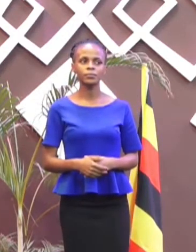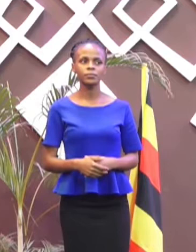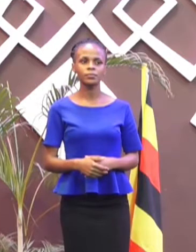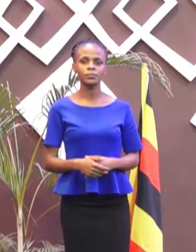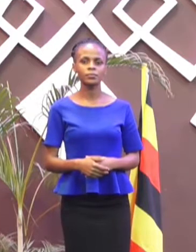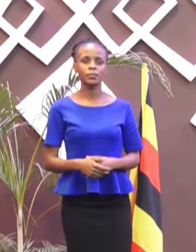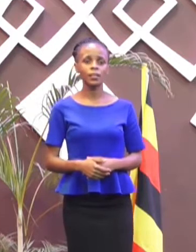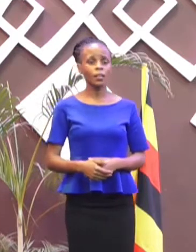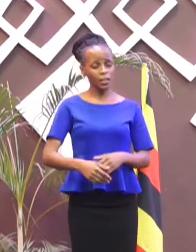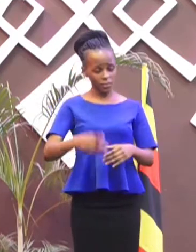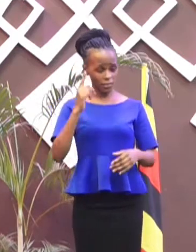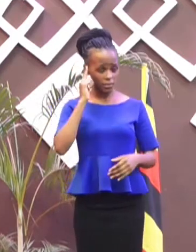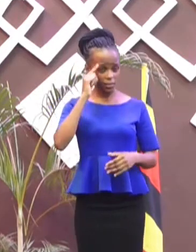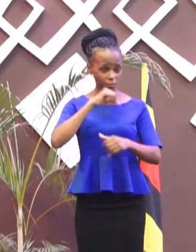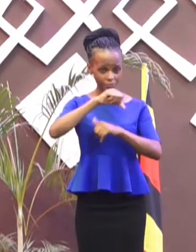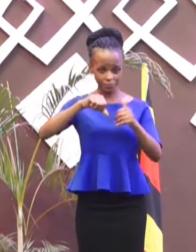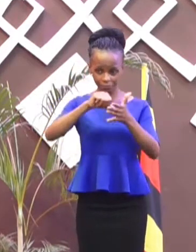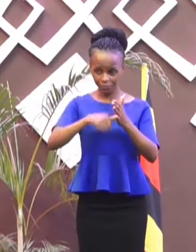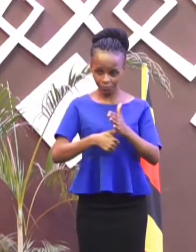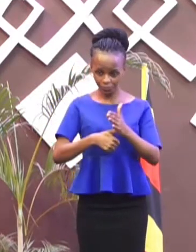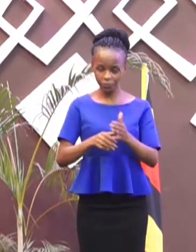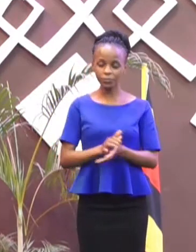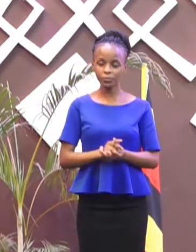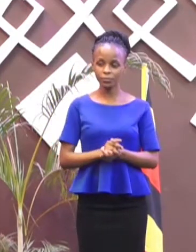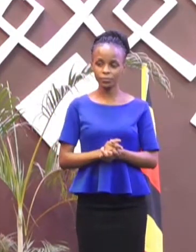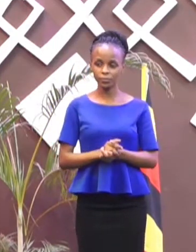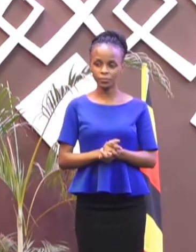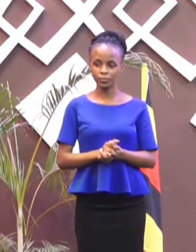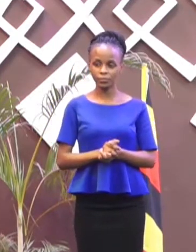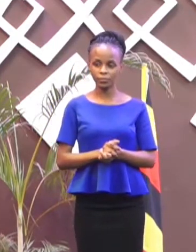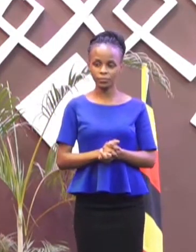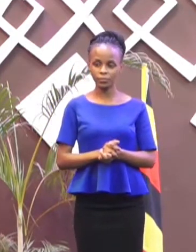bakuwadde considering nga twegendereza